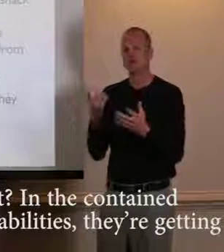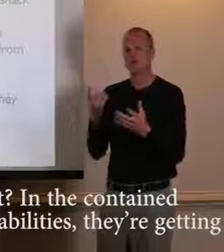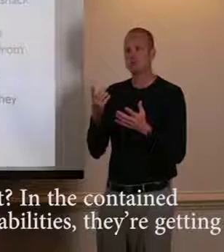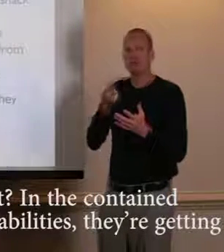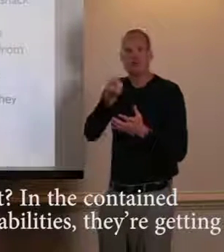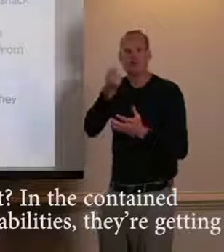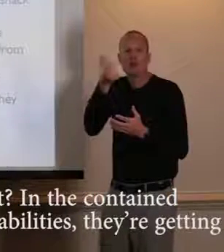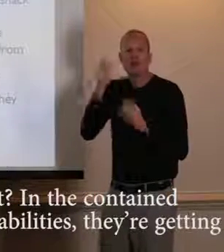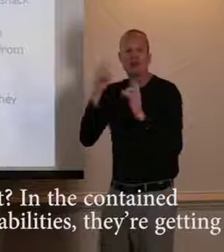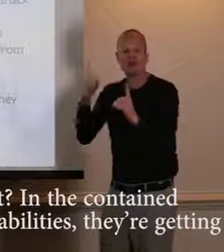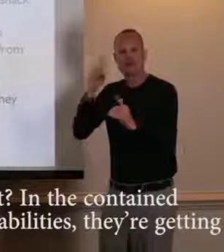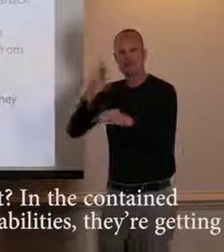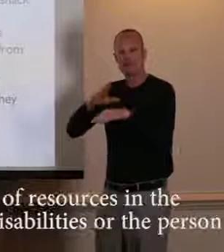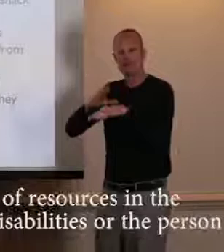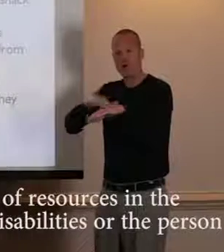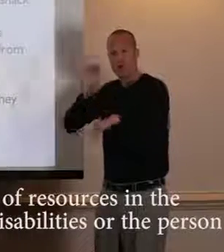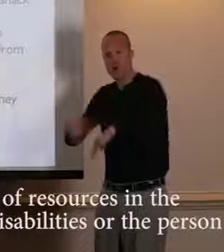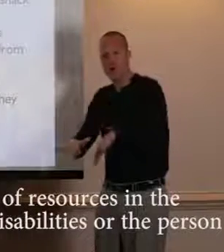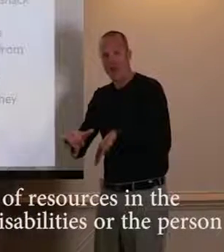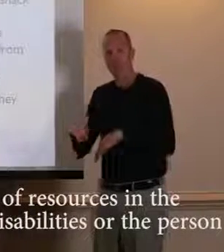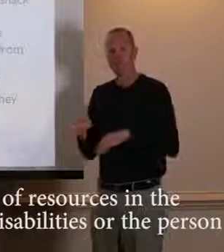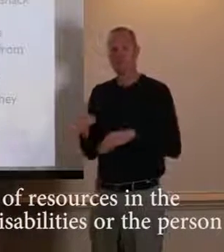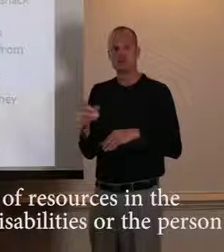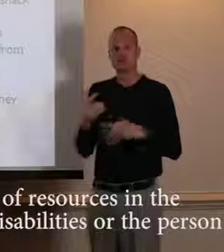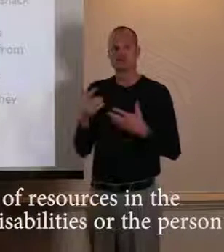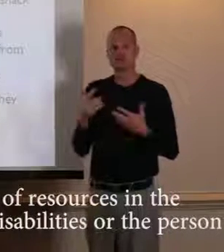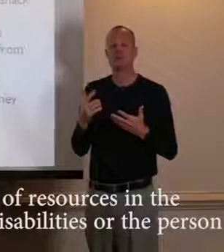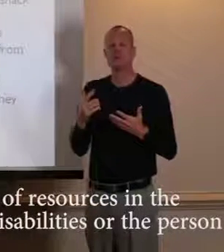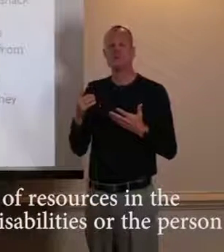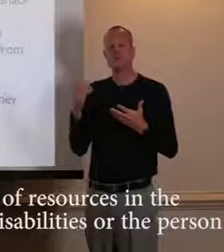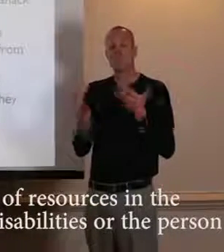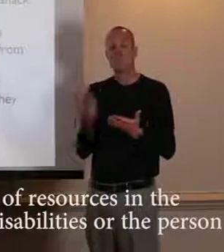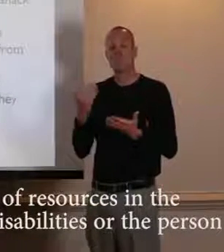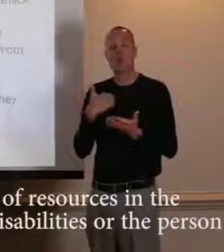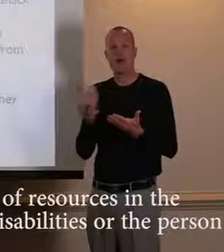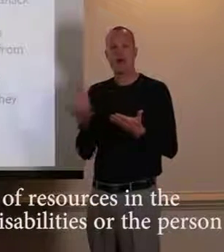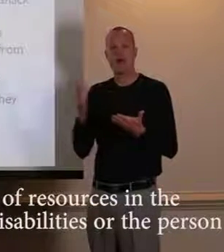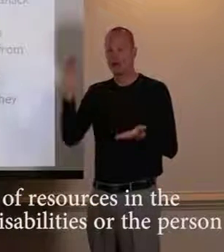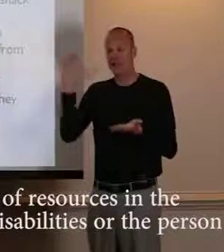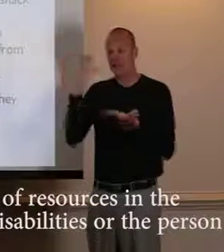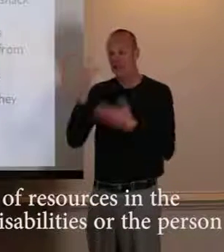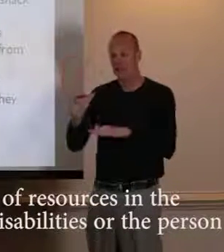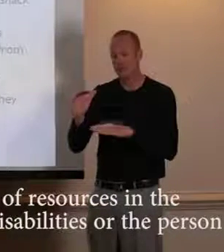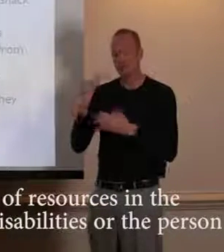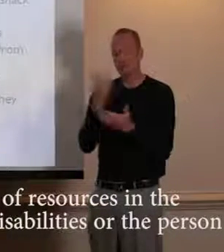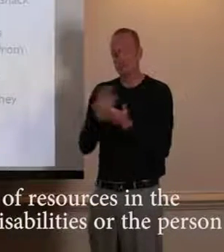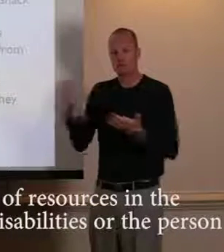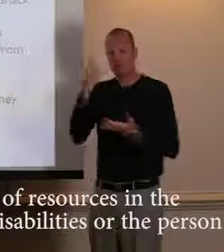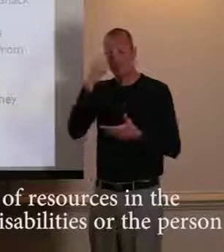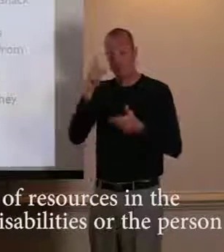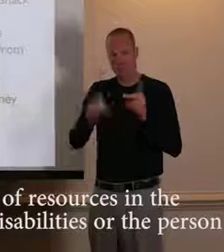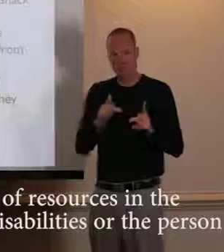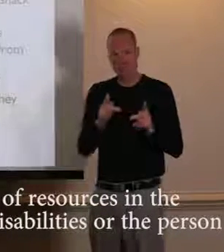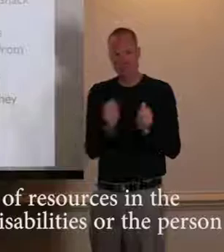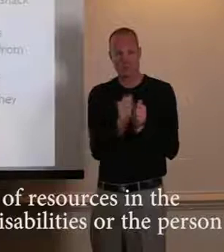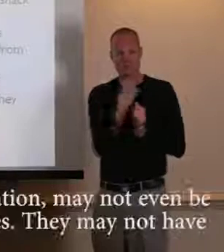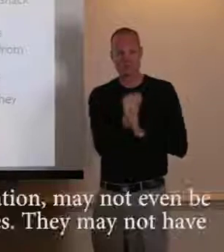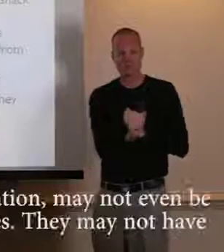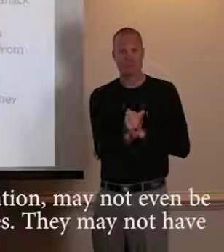kids with disabilities, they're getting nothing. There may be a lack of resources in the community for people with disabilities, or the person with a